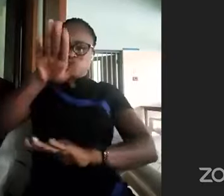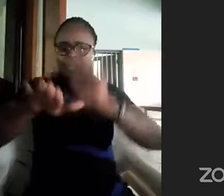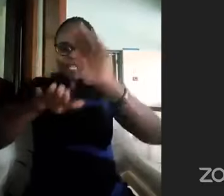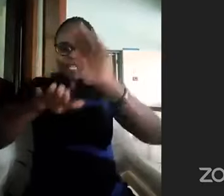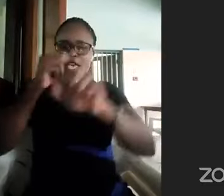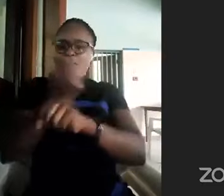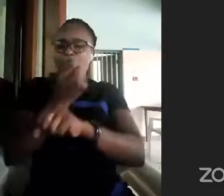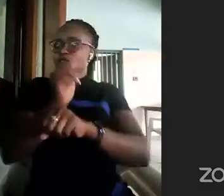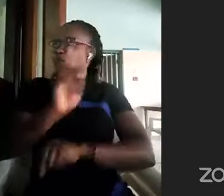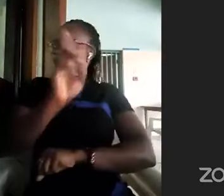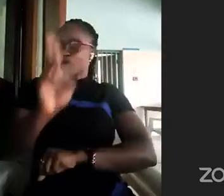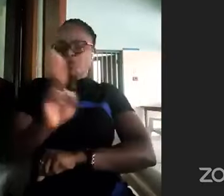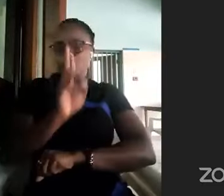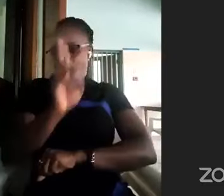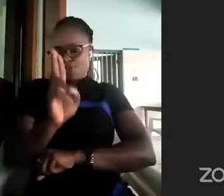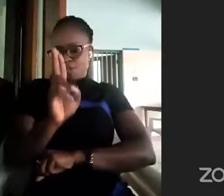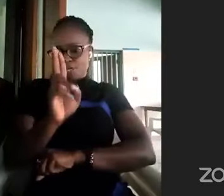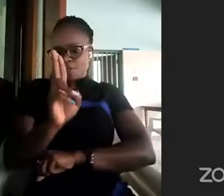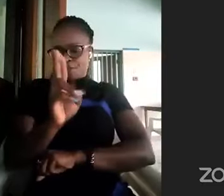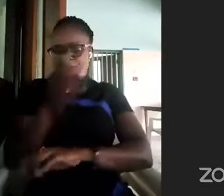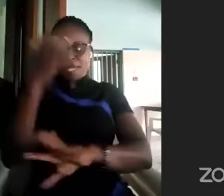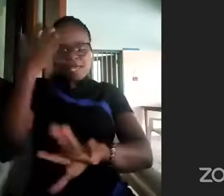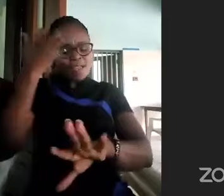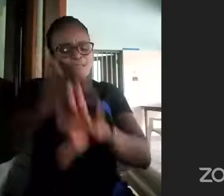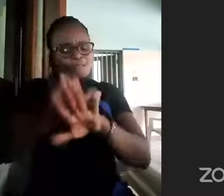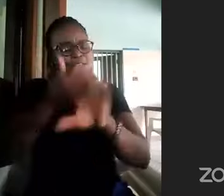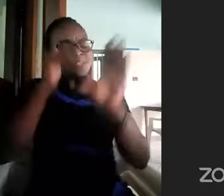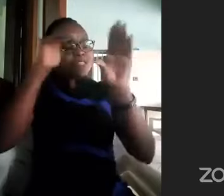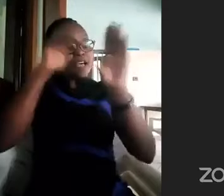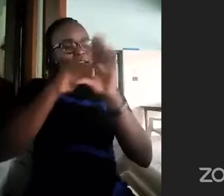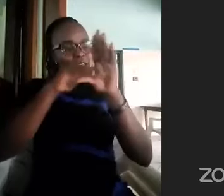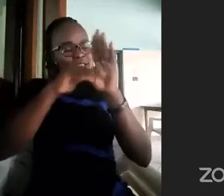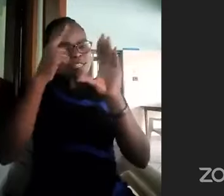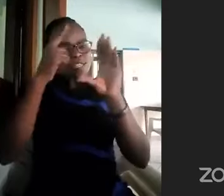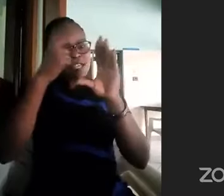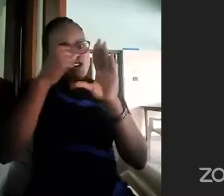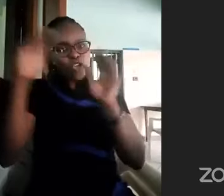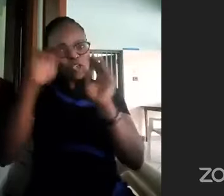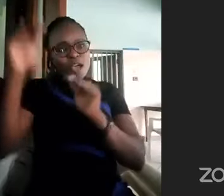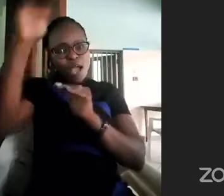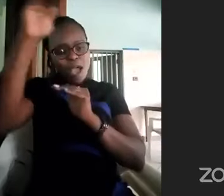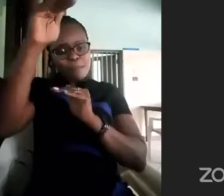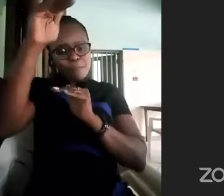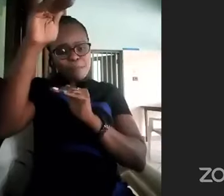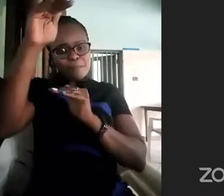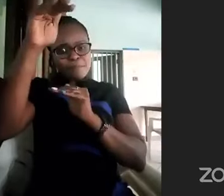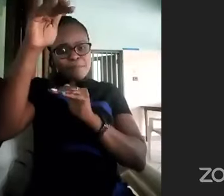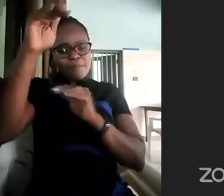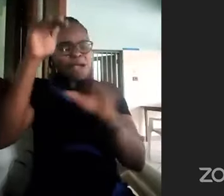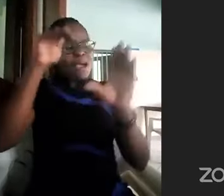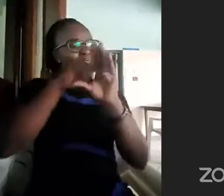disabilities, they find it difficult accessing those different infrastructure, accessing even the toilet, the latrines